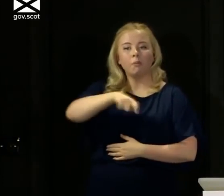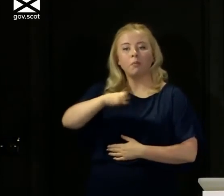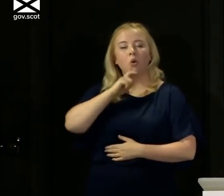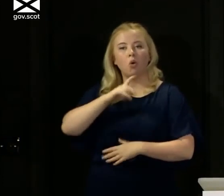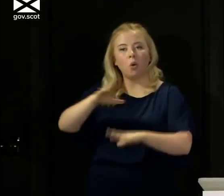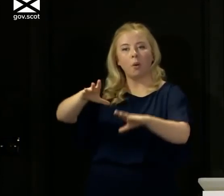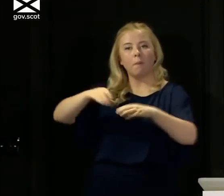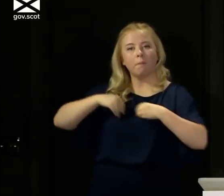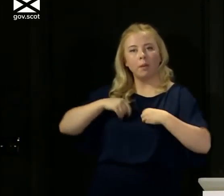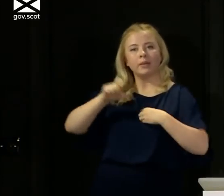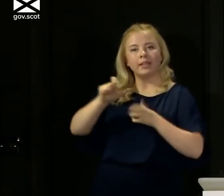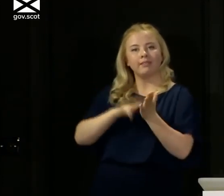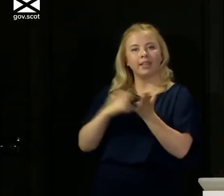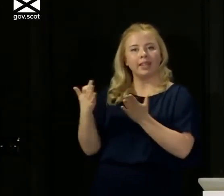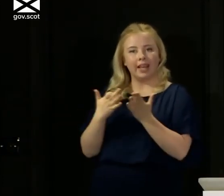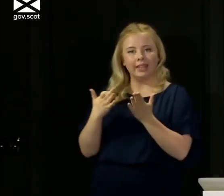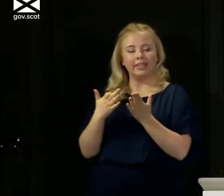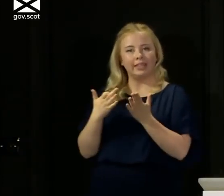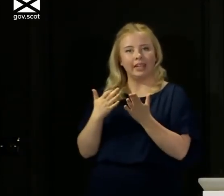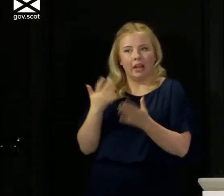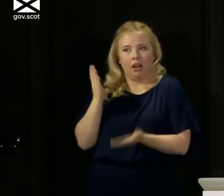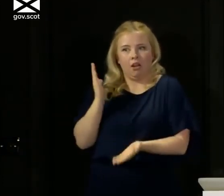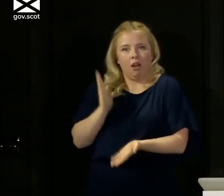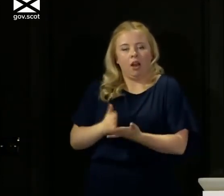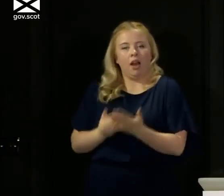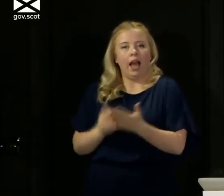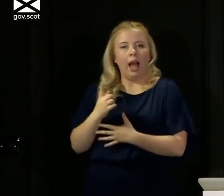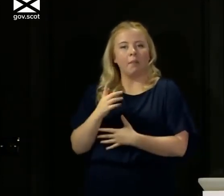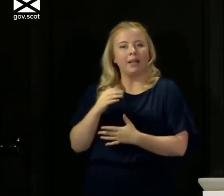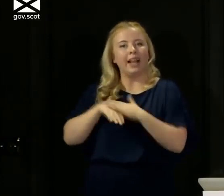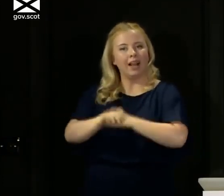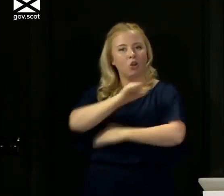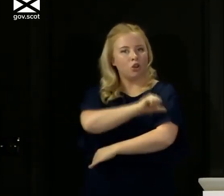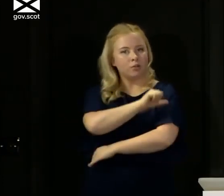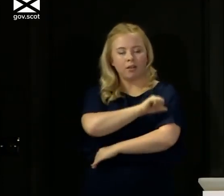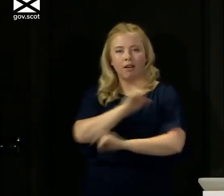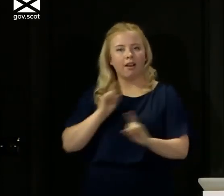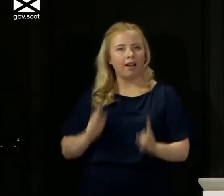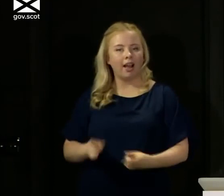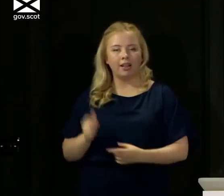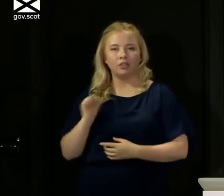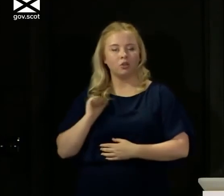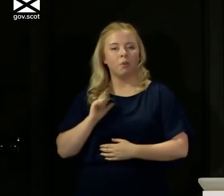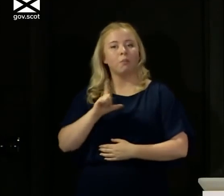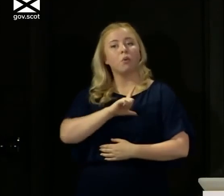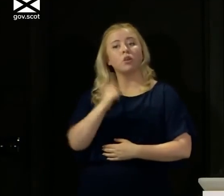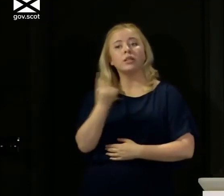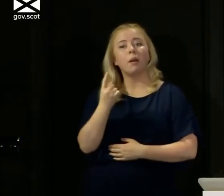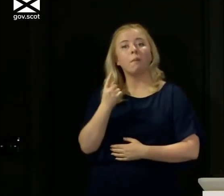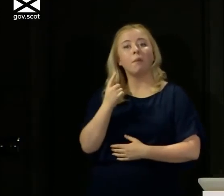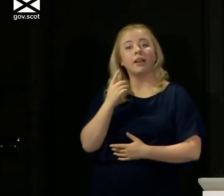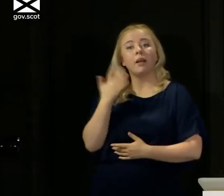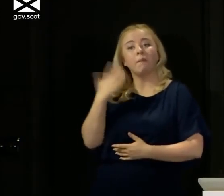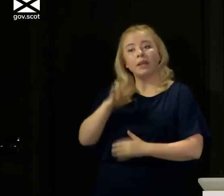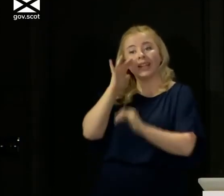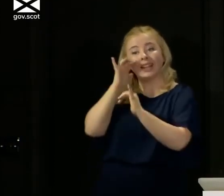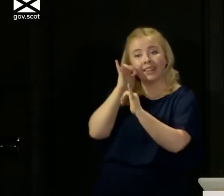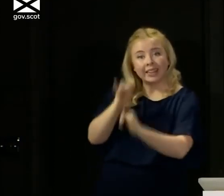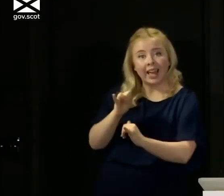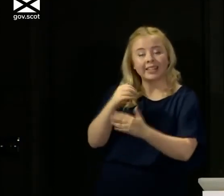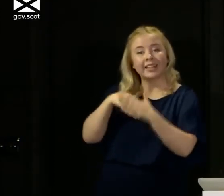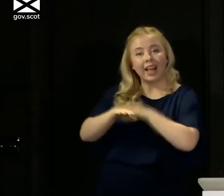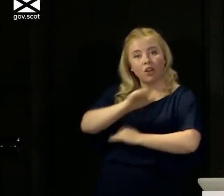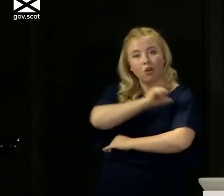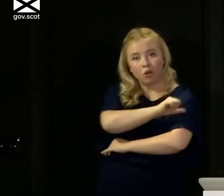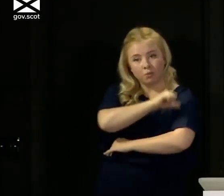were hospital acquired. And that's the further work that has to be done. Because somebody tests positive for this virus